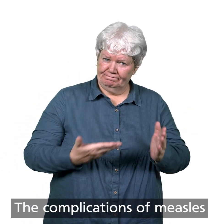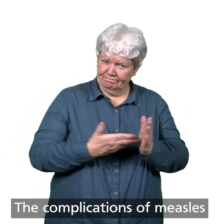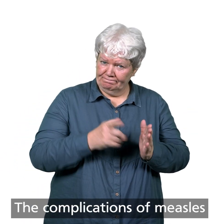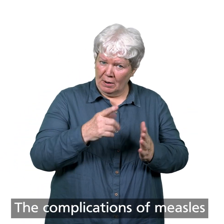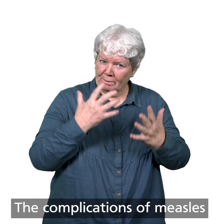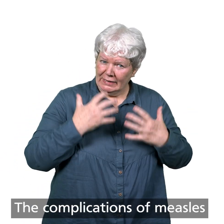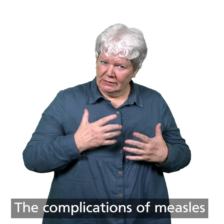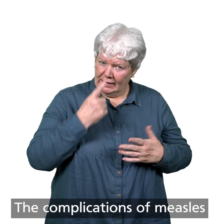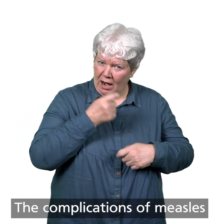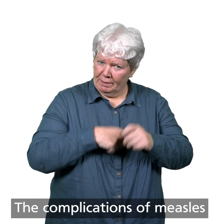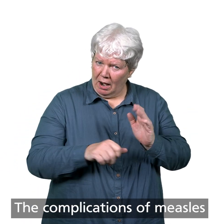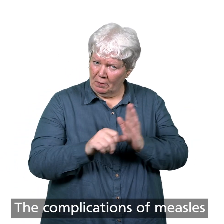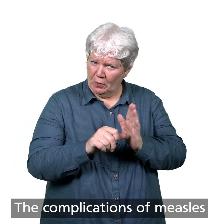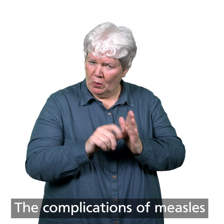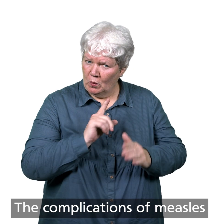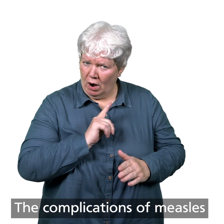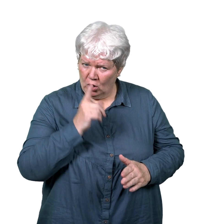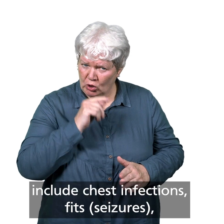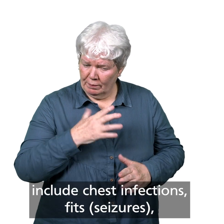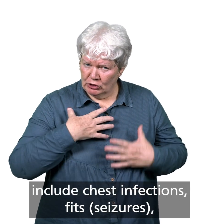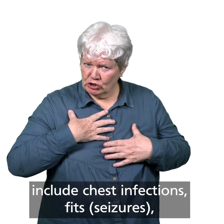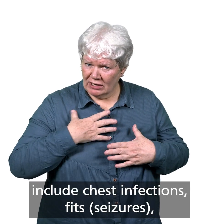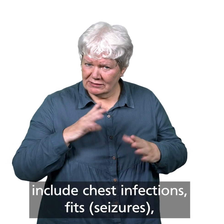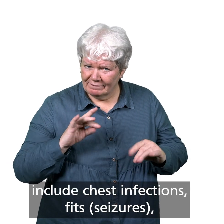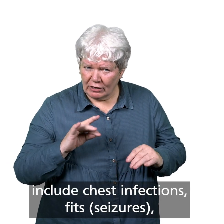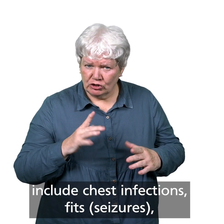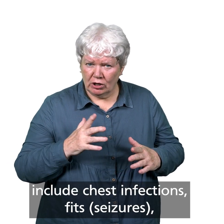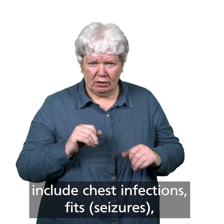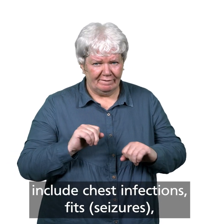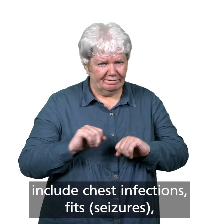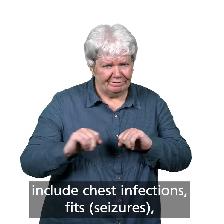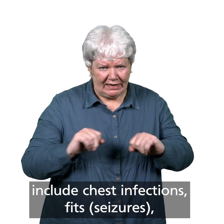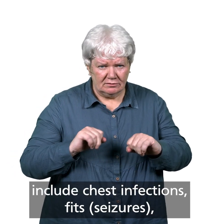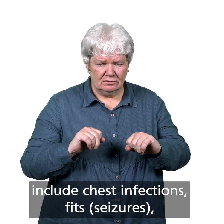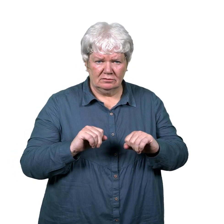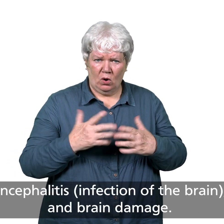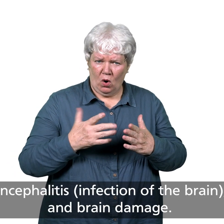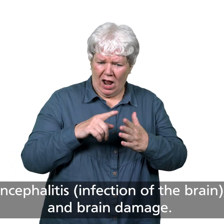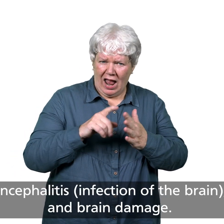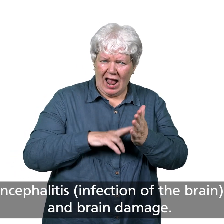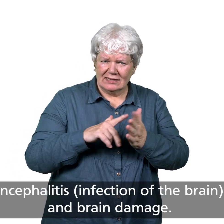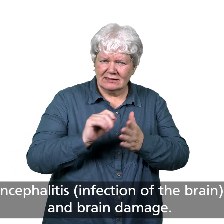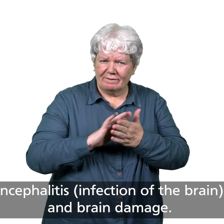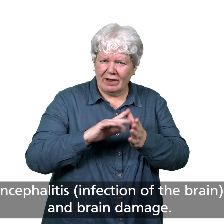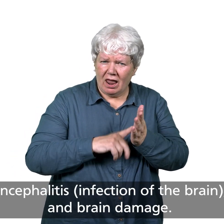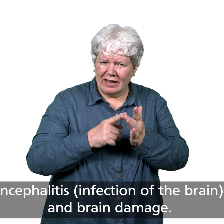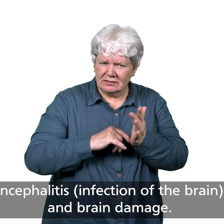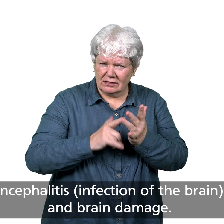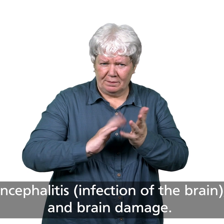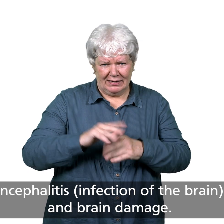The complications of measles include chest infections, fits, seizures, encephalitis,